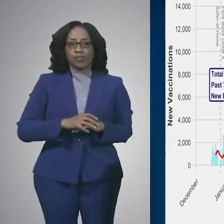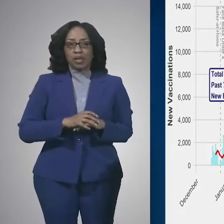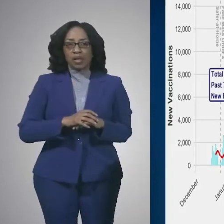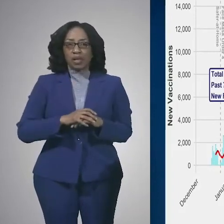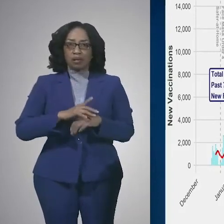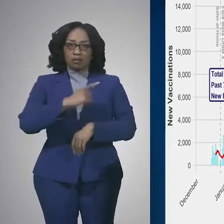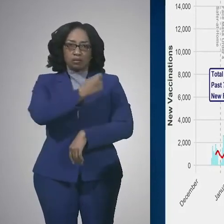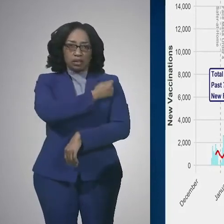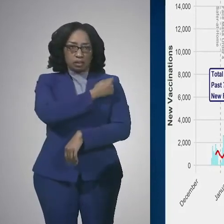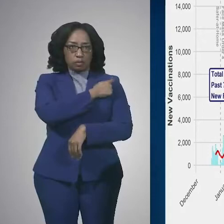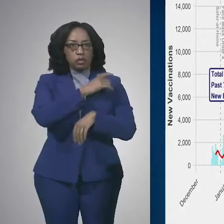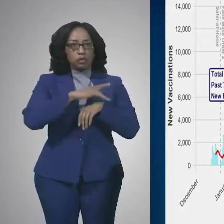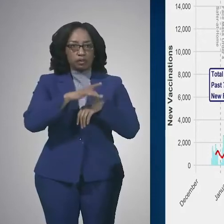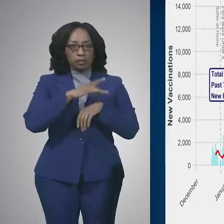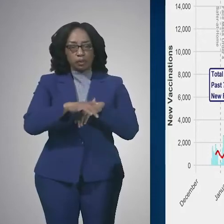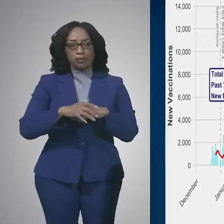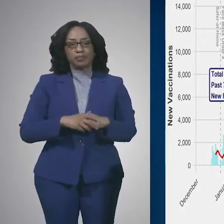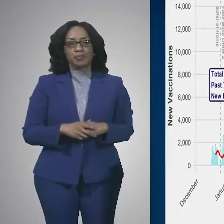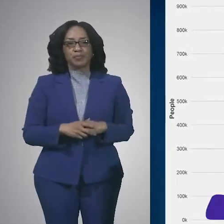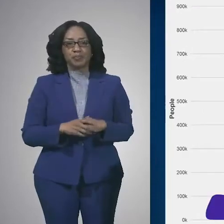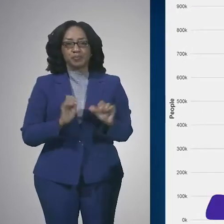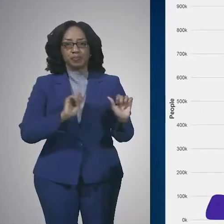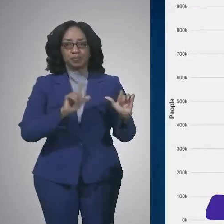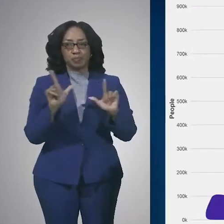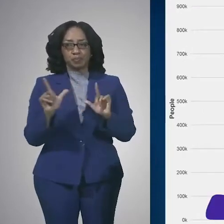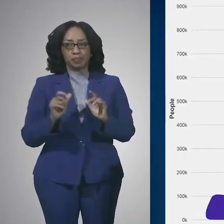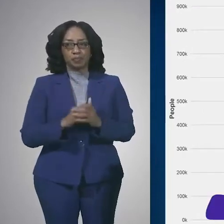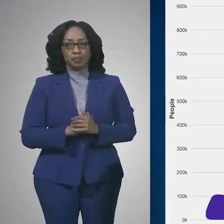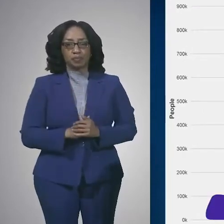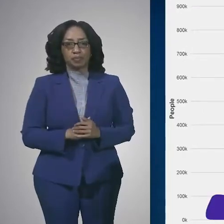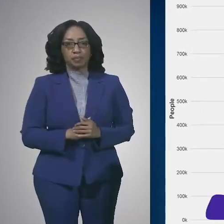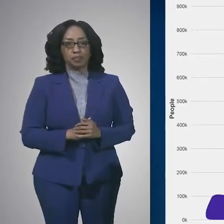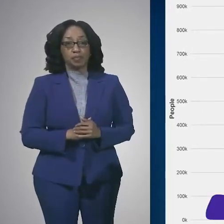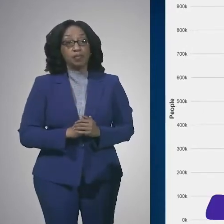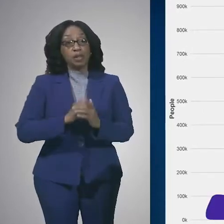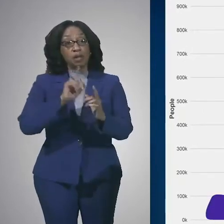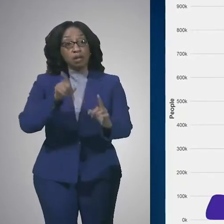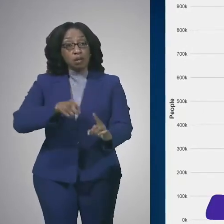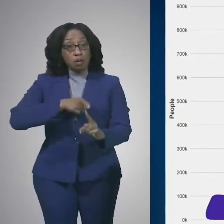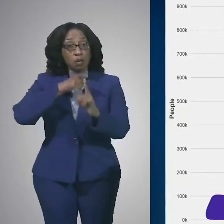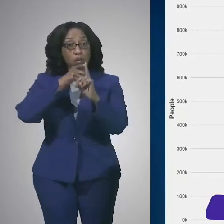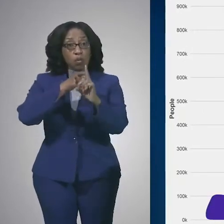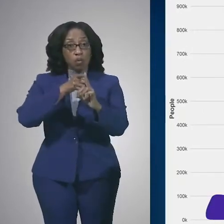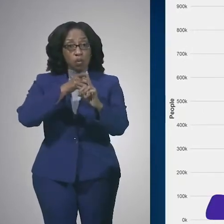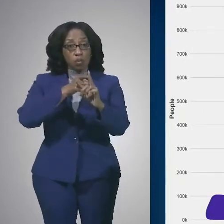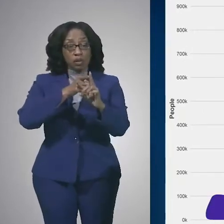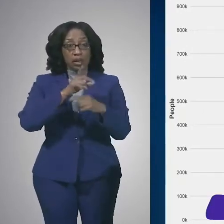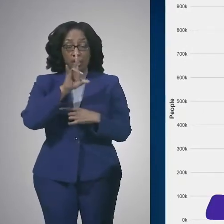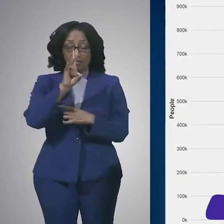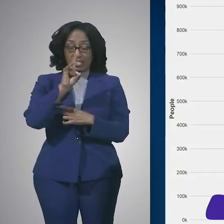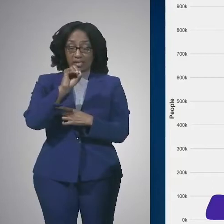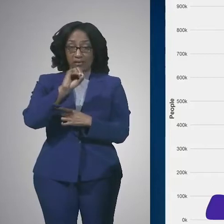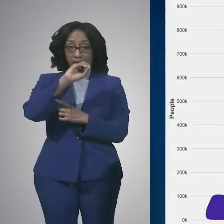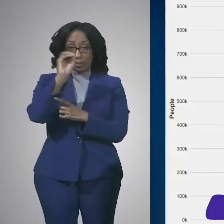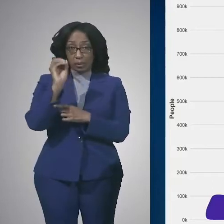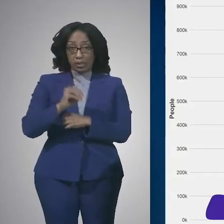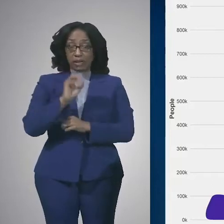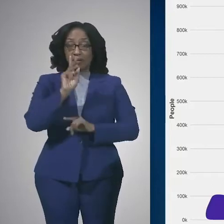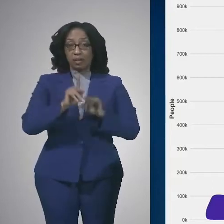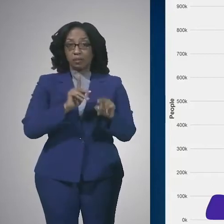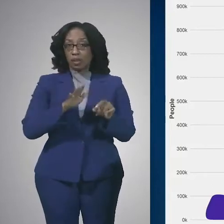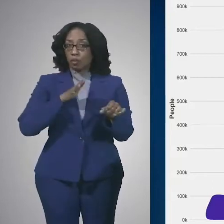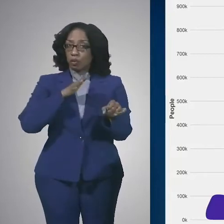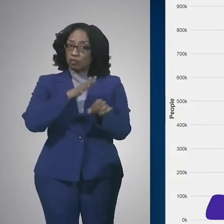time when vaccines were available. Next slide. The goal is to have at least 70% of the population